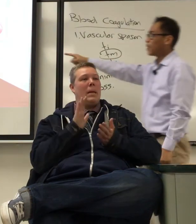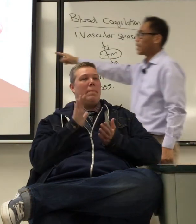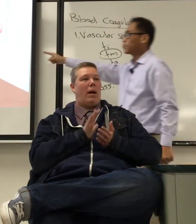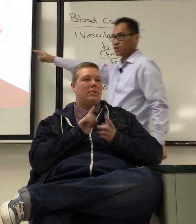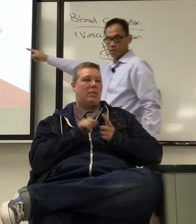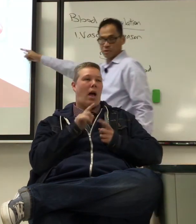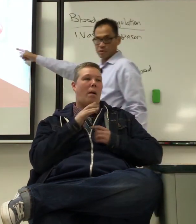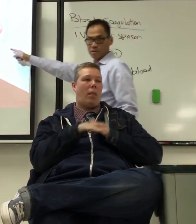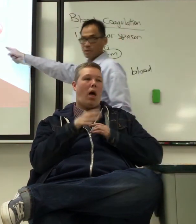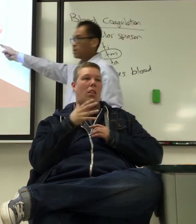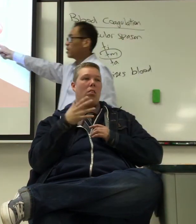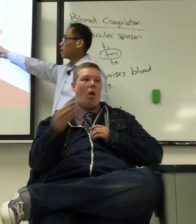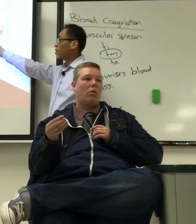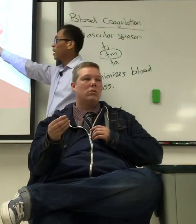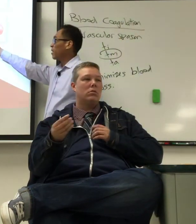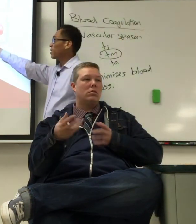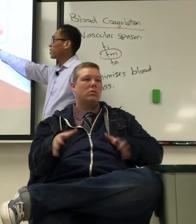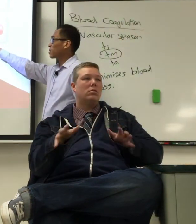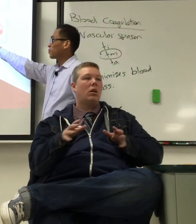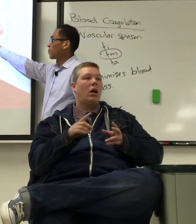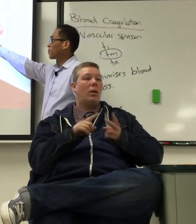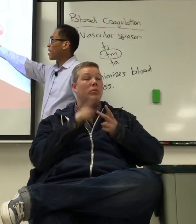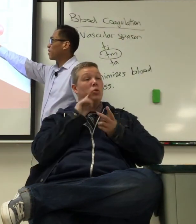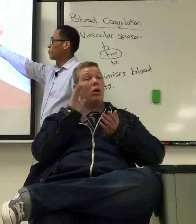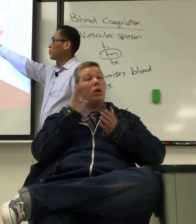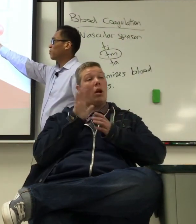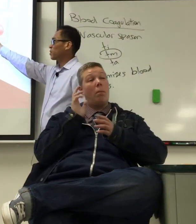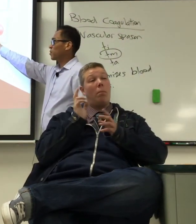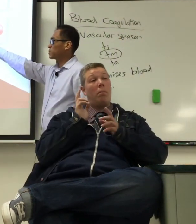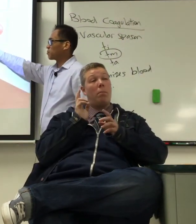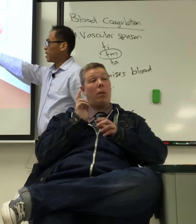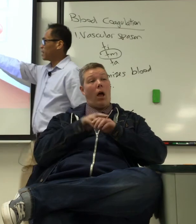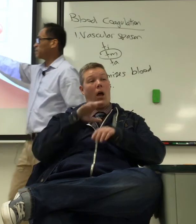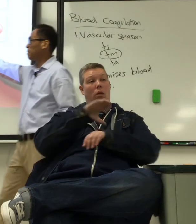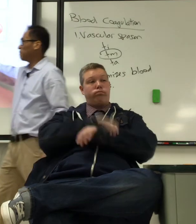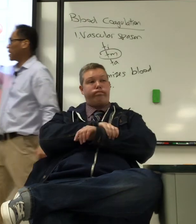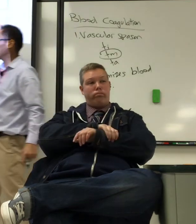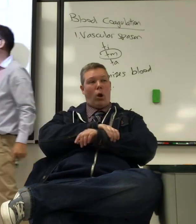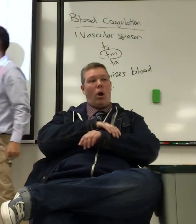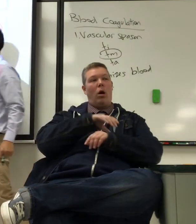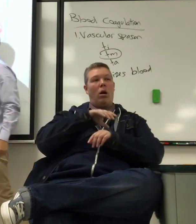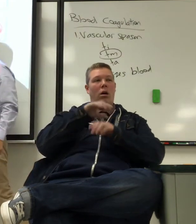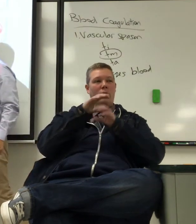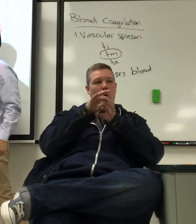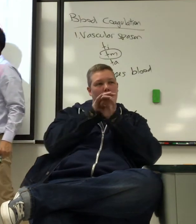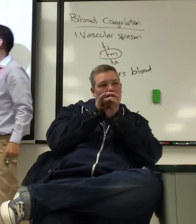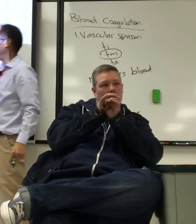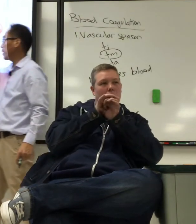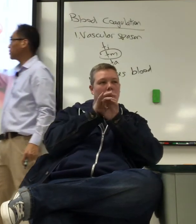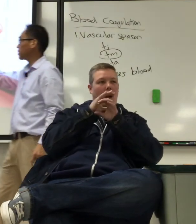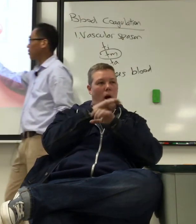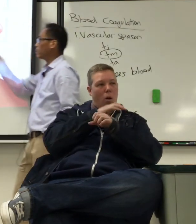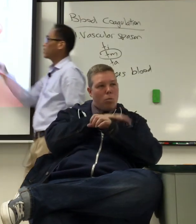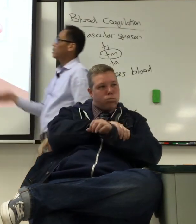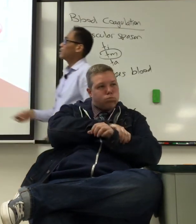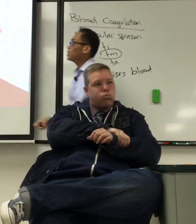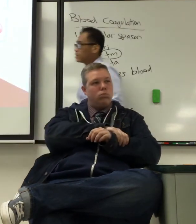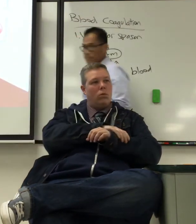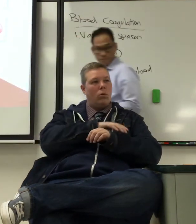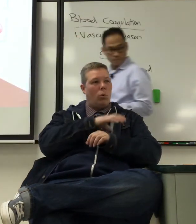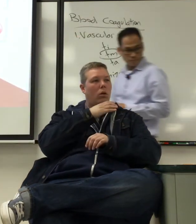help by applying pressure, right? Because remember that if you decrease the radius, it affects resistance to blood flow quite a bit. So